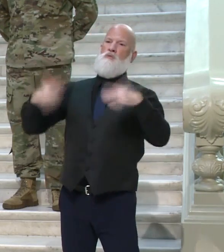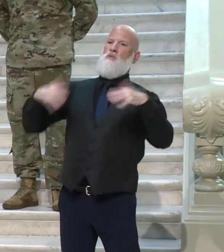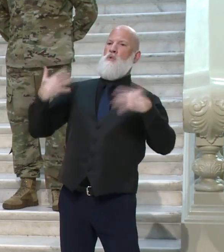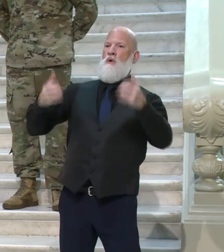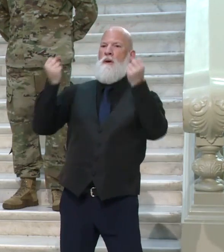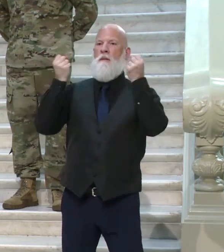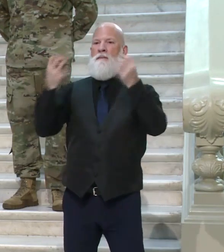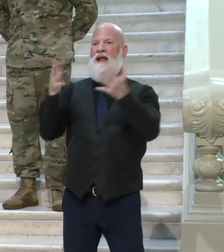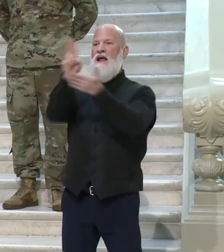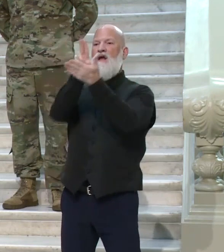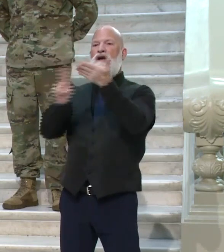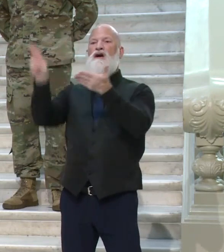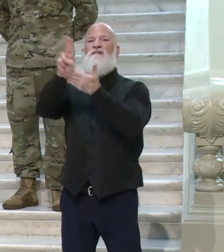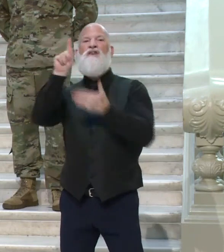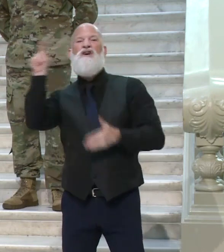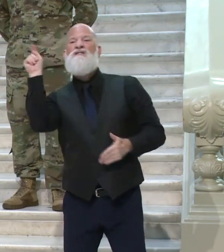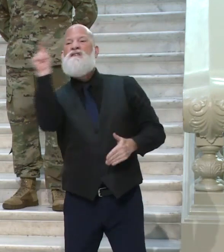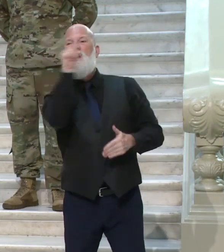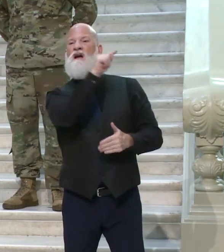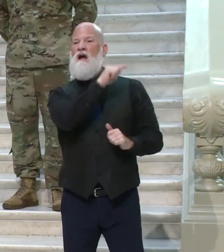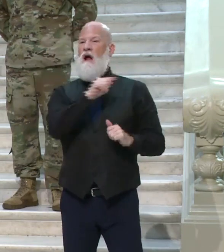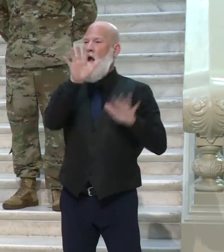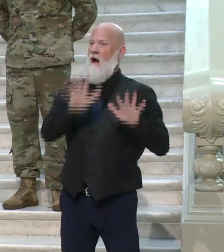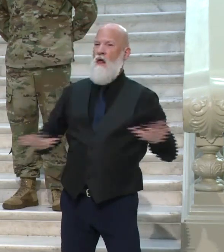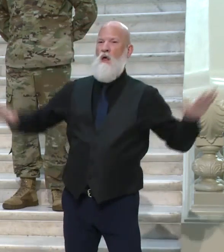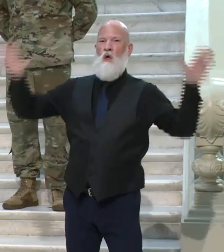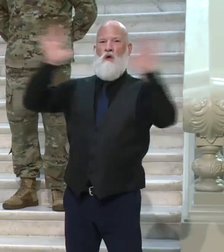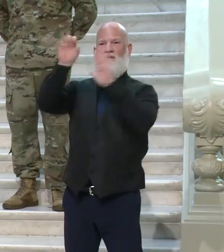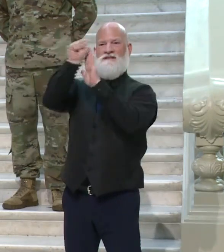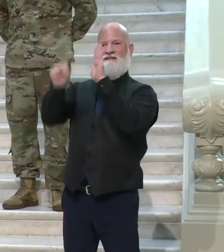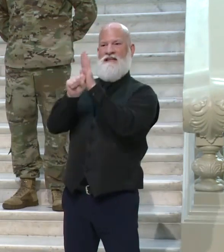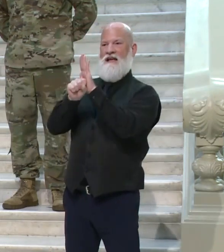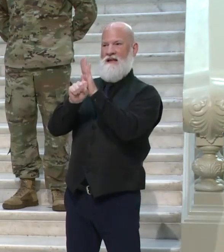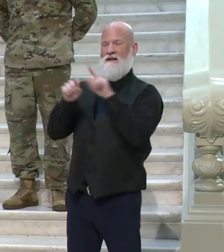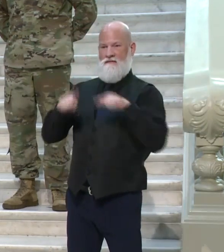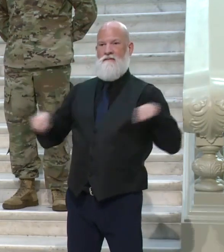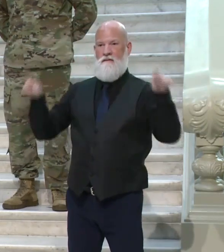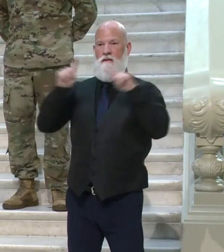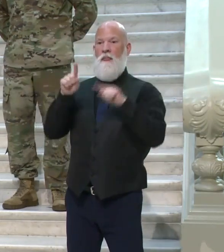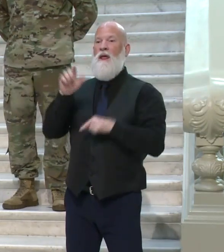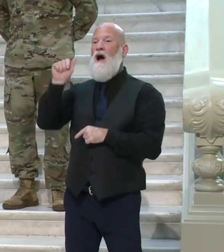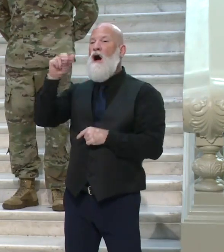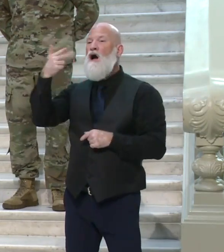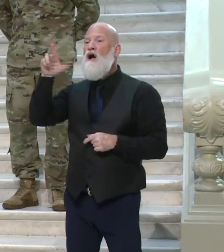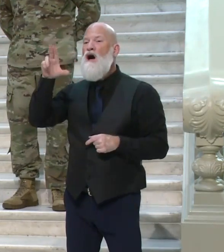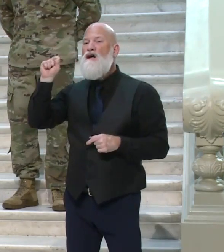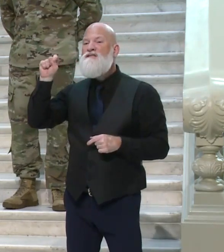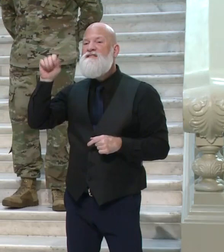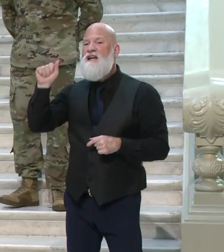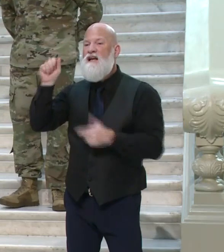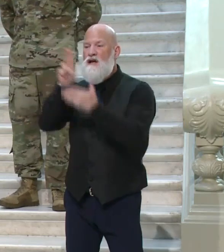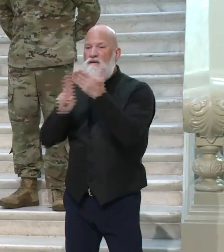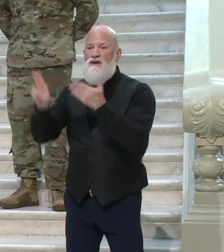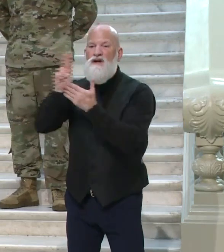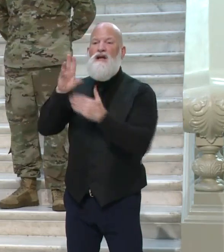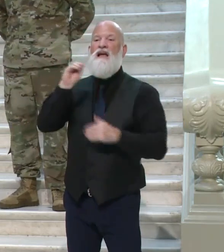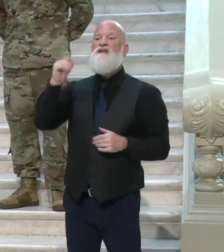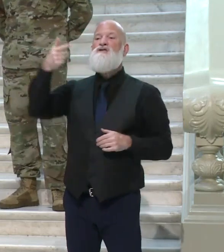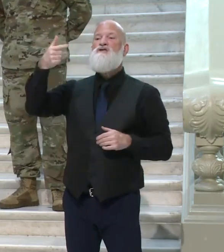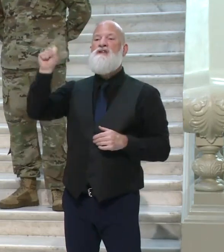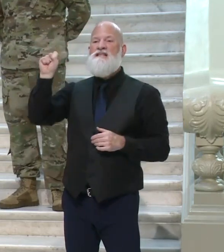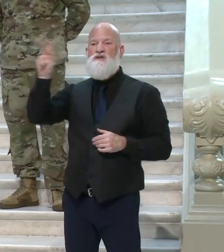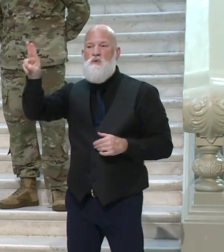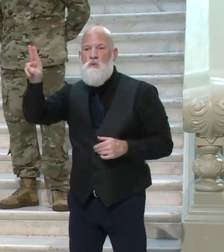in the state to process tests, including Augusta University, Georgia State University, and the Georgia Public